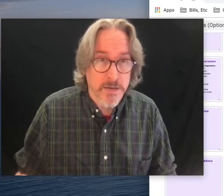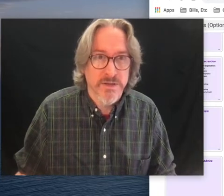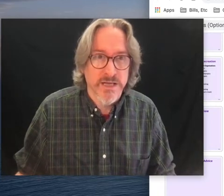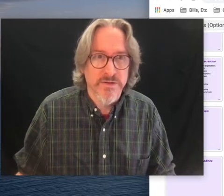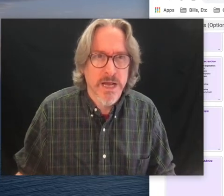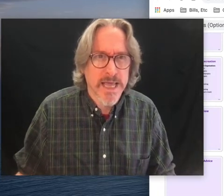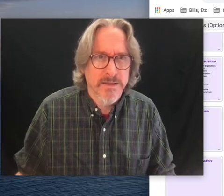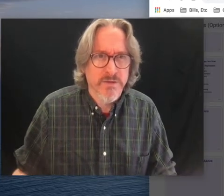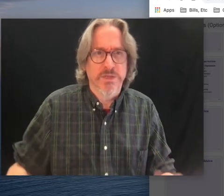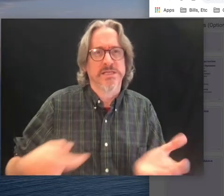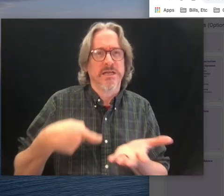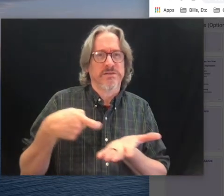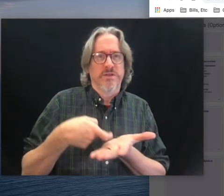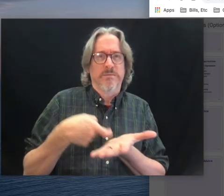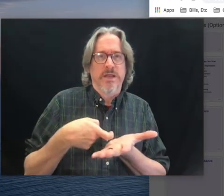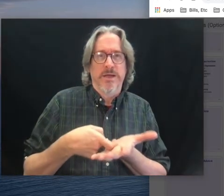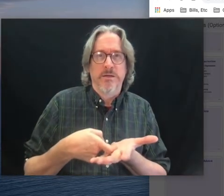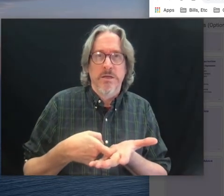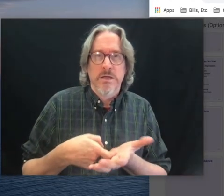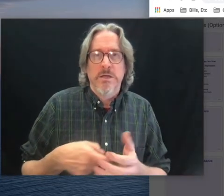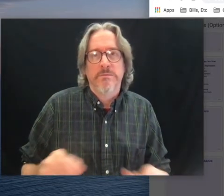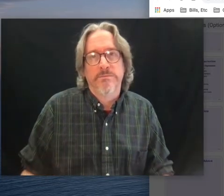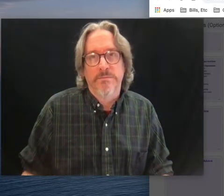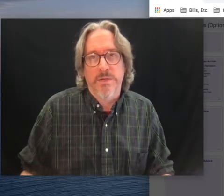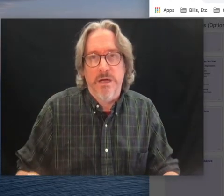that, come to think of it, I can't think of what the sign is for that. Anyway,